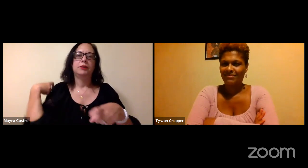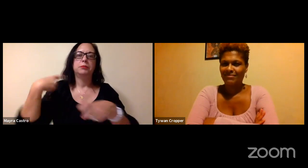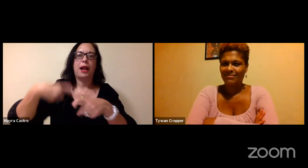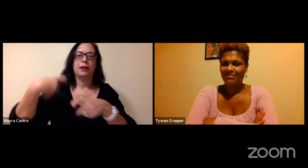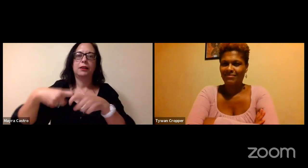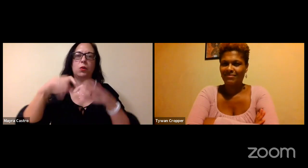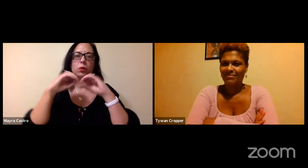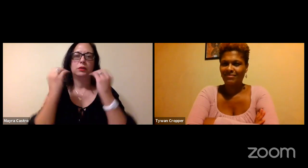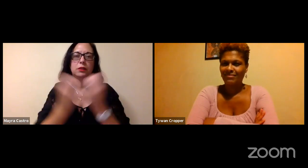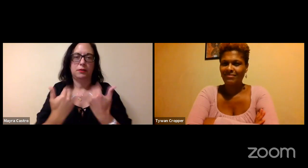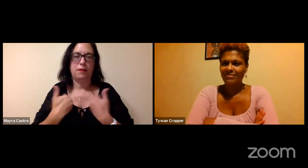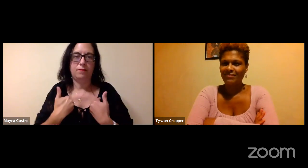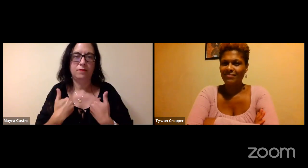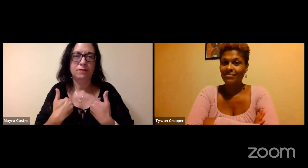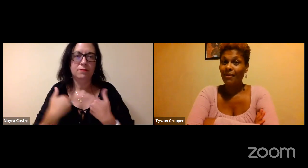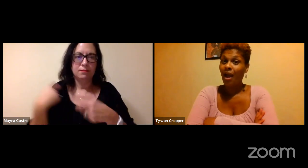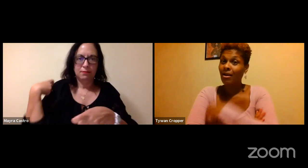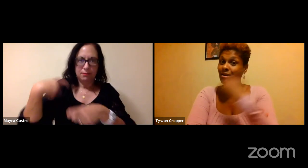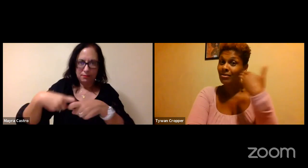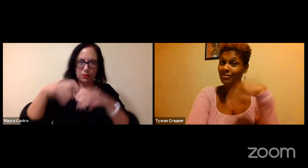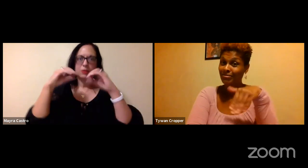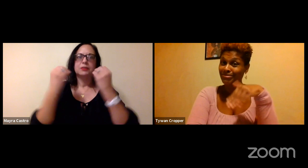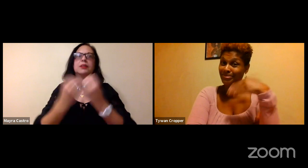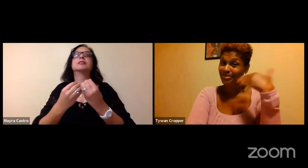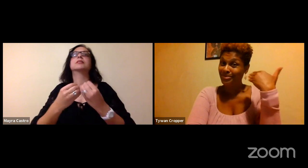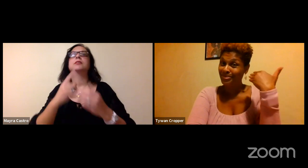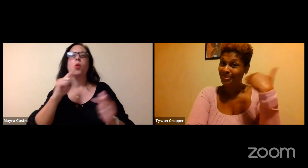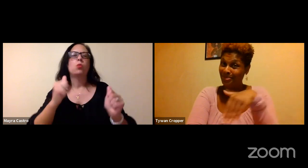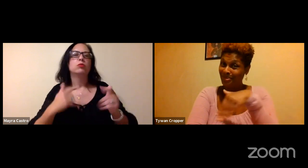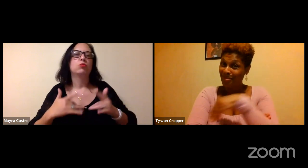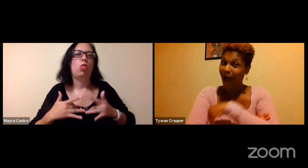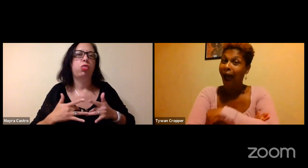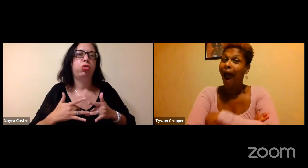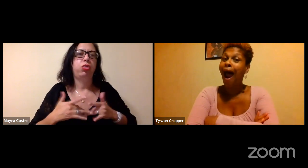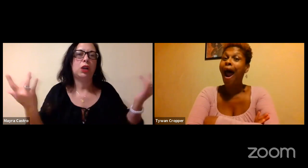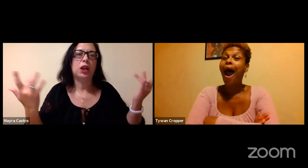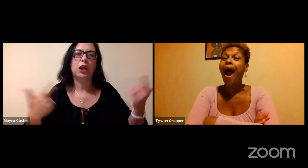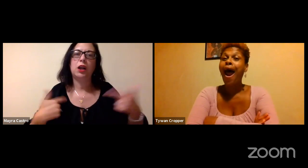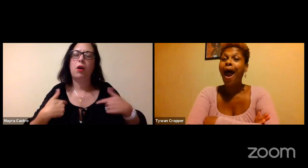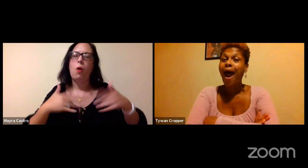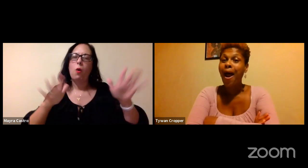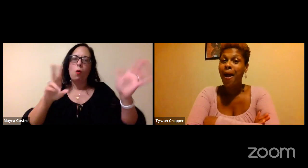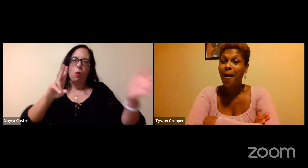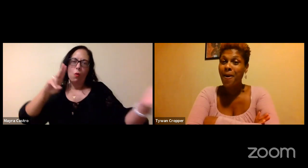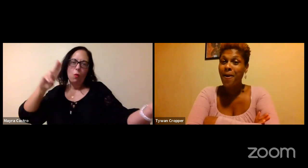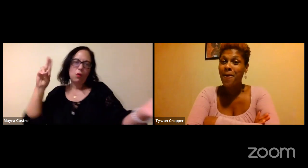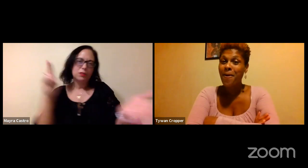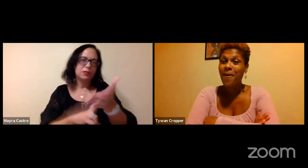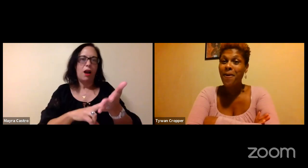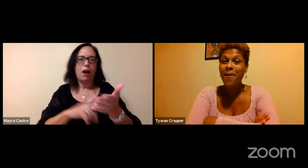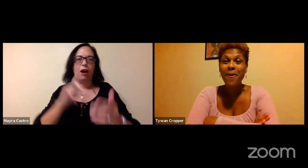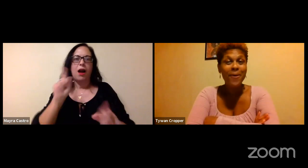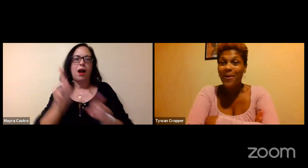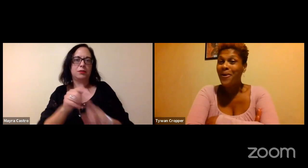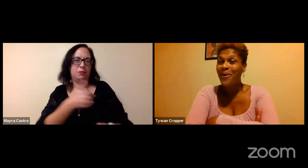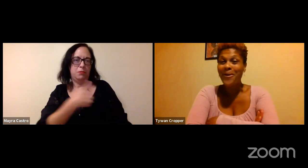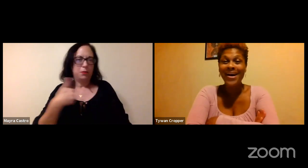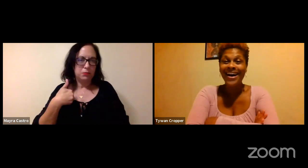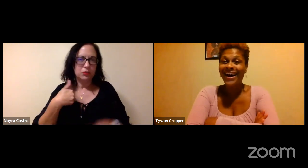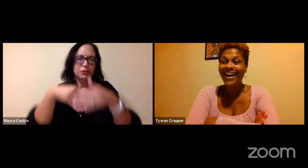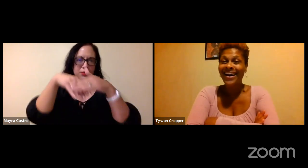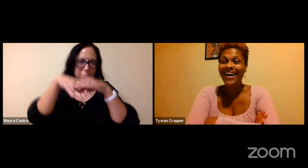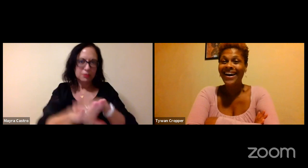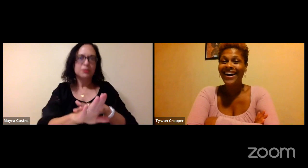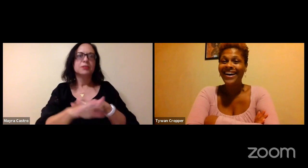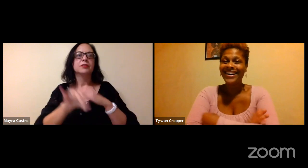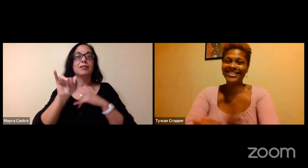time. And they had a Hispanic organization at Gallaudet, which was, as you can imagine, thrilling for me. So